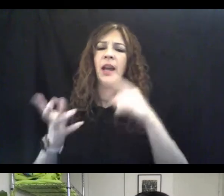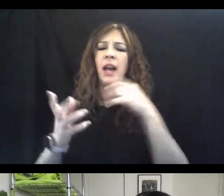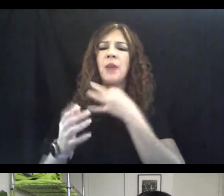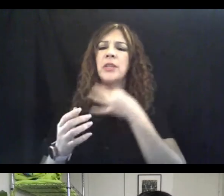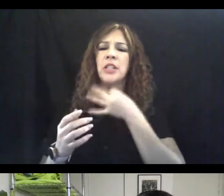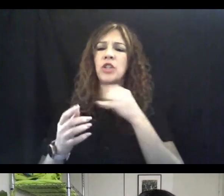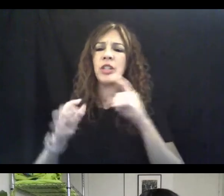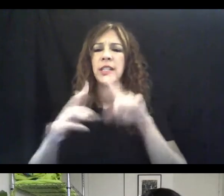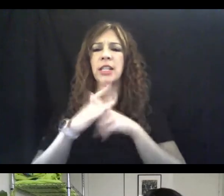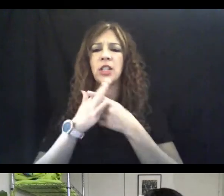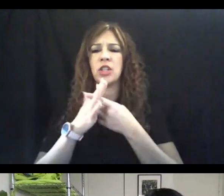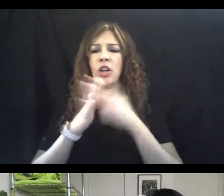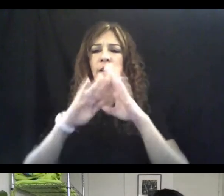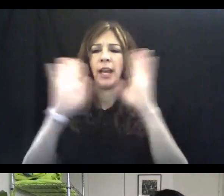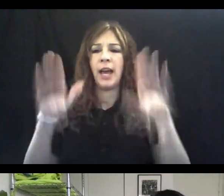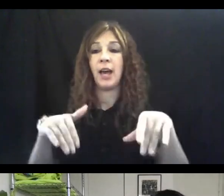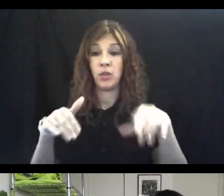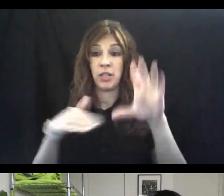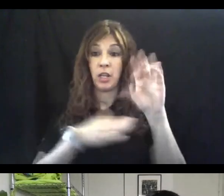co-op on land.